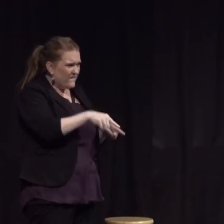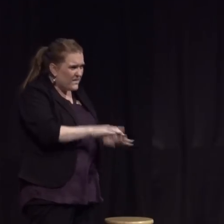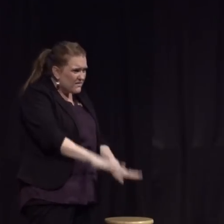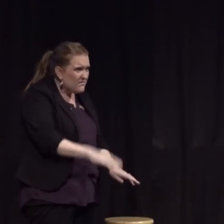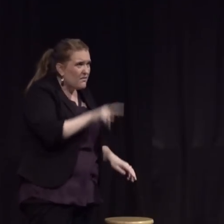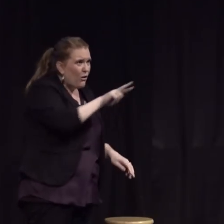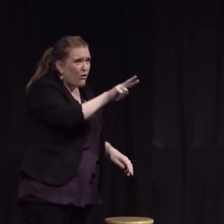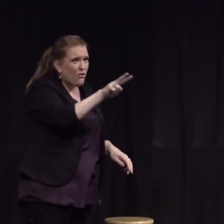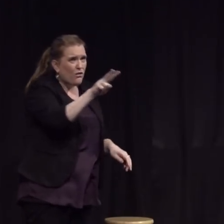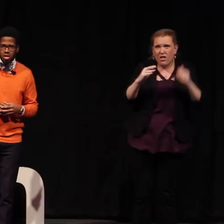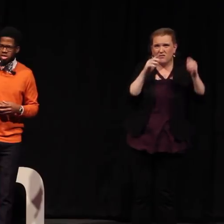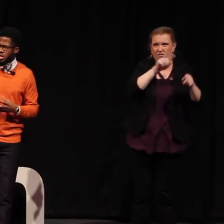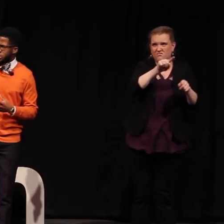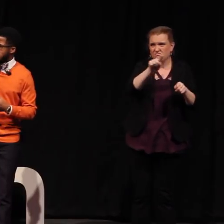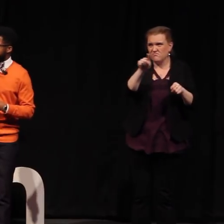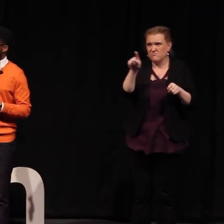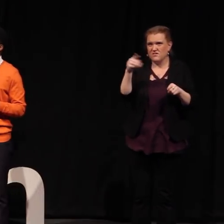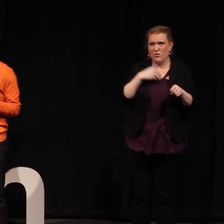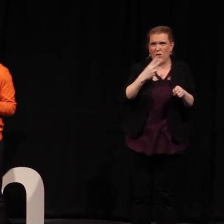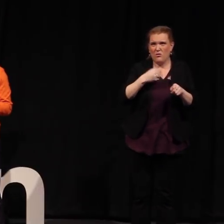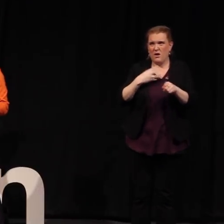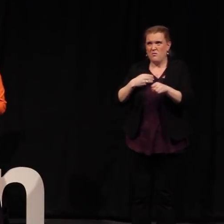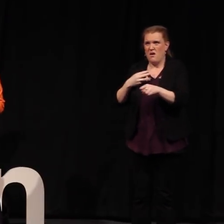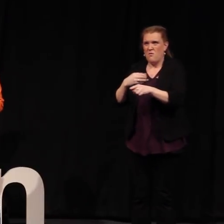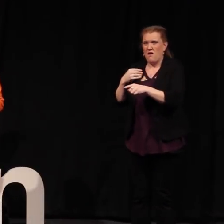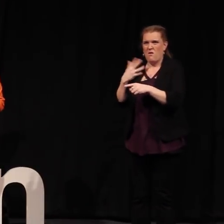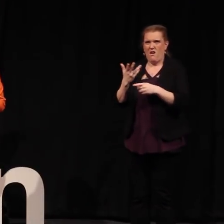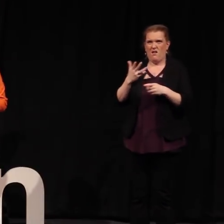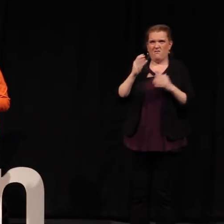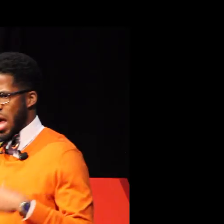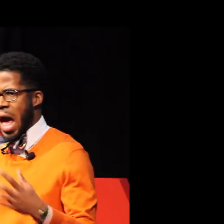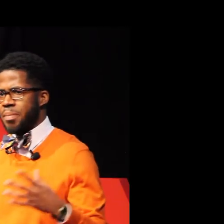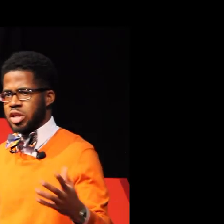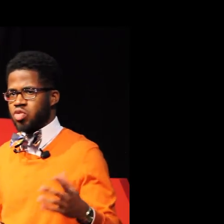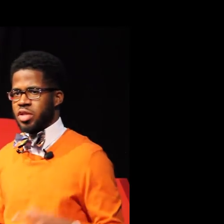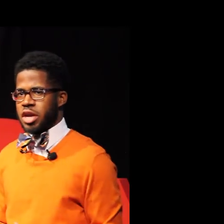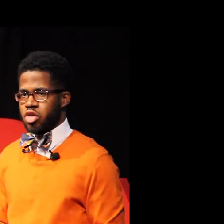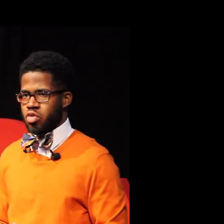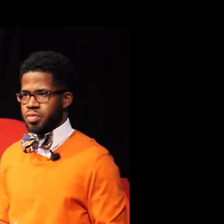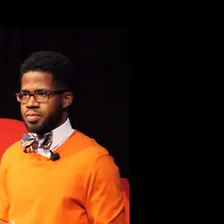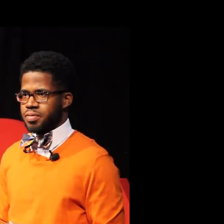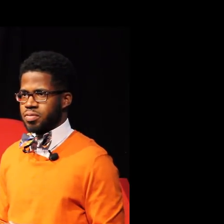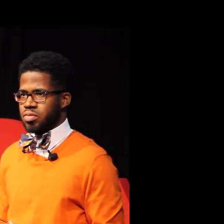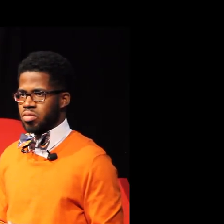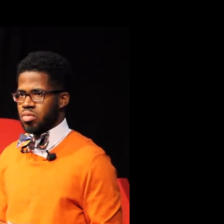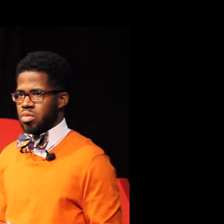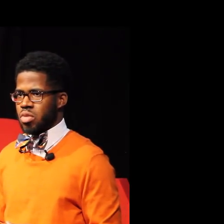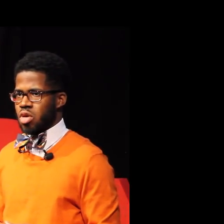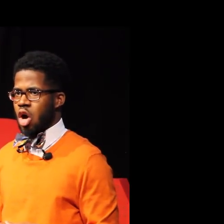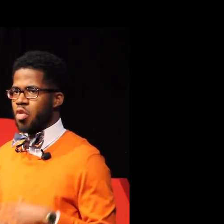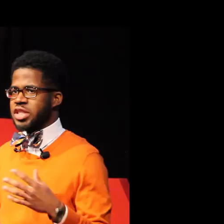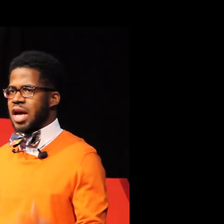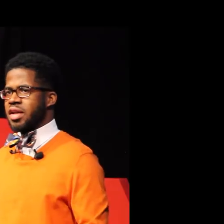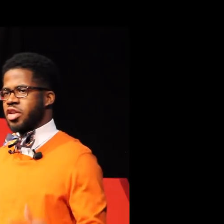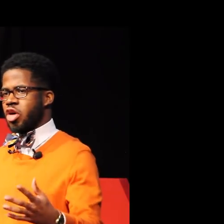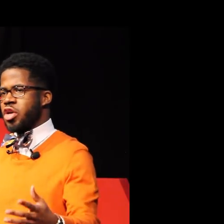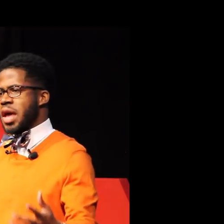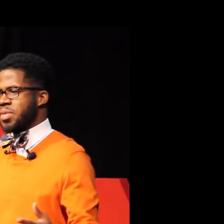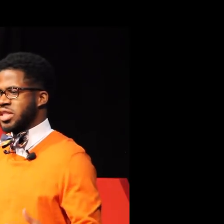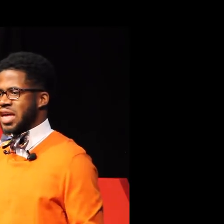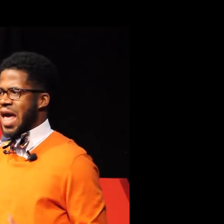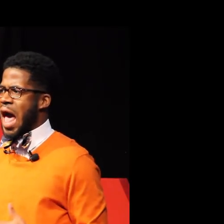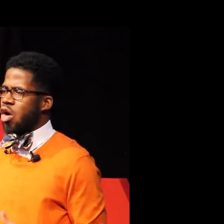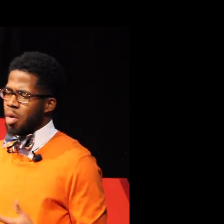community? Should they just give up? What happens when they do? Are we telling